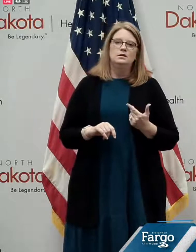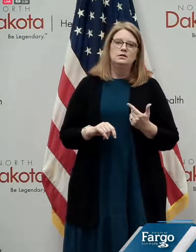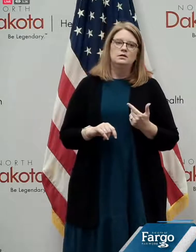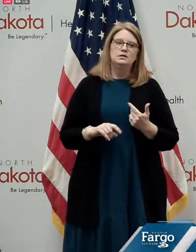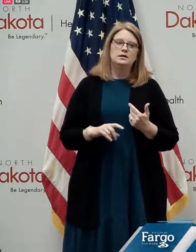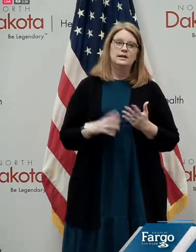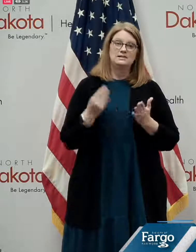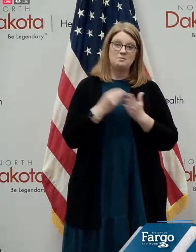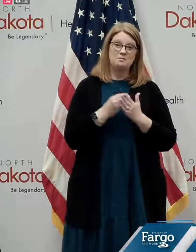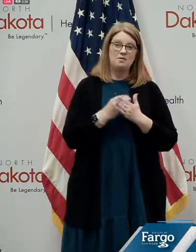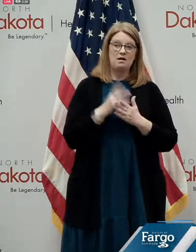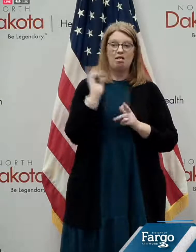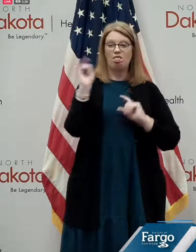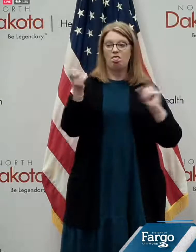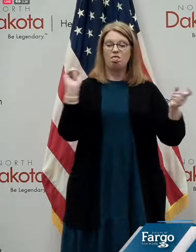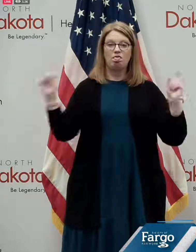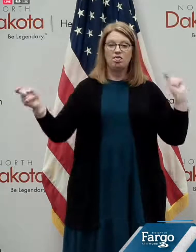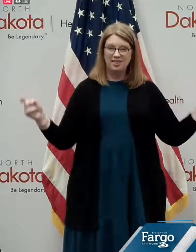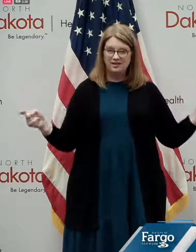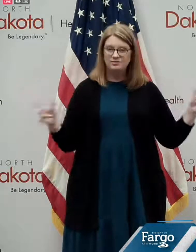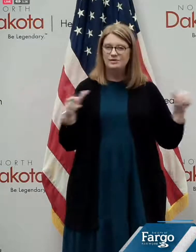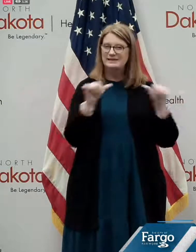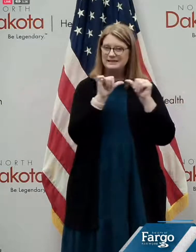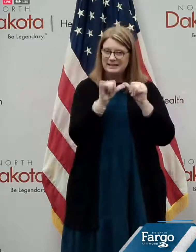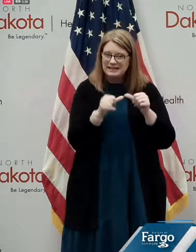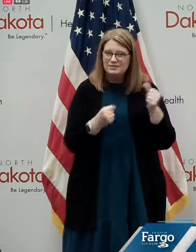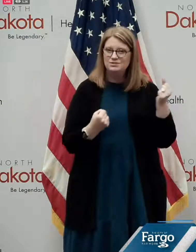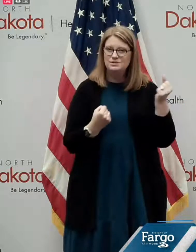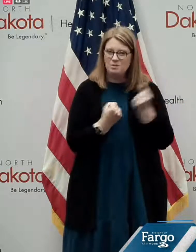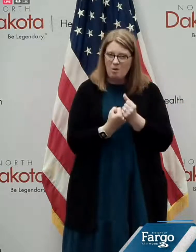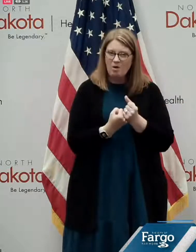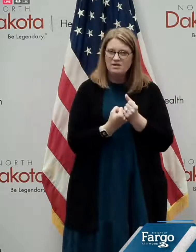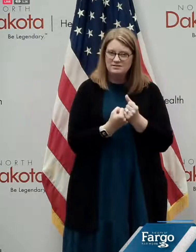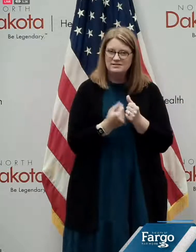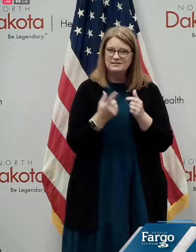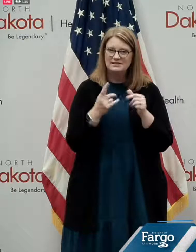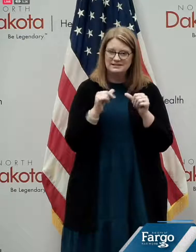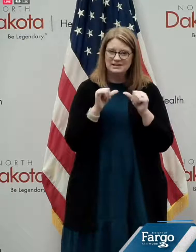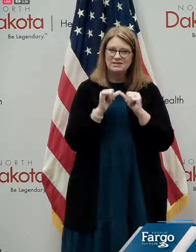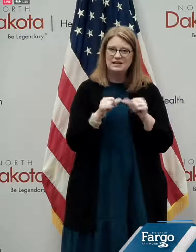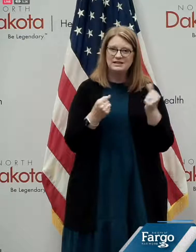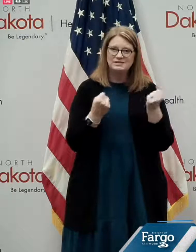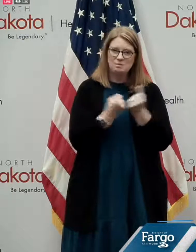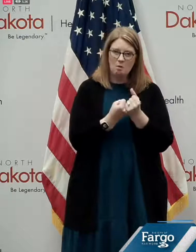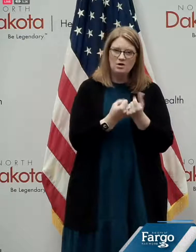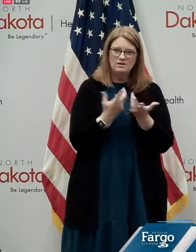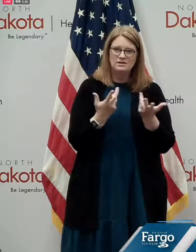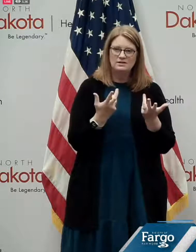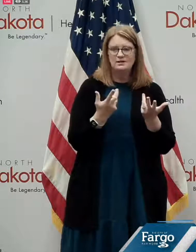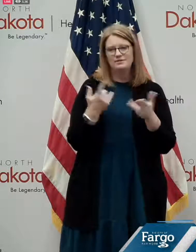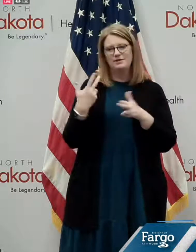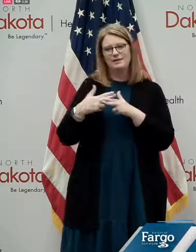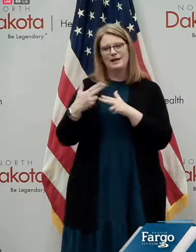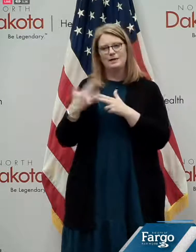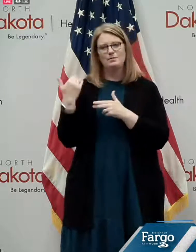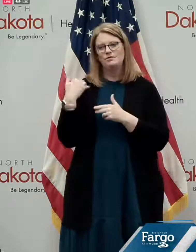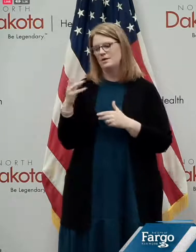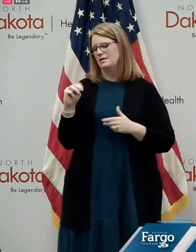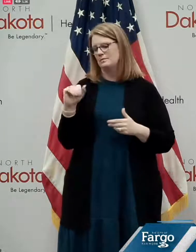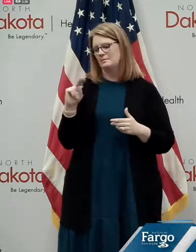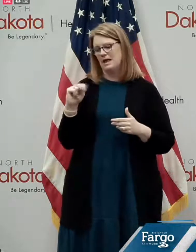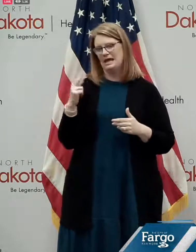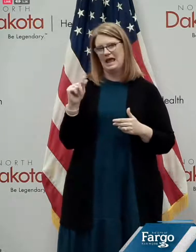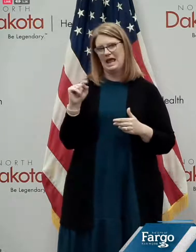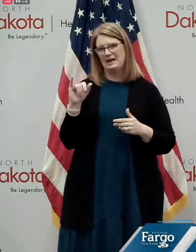dollars to states. We've got to continue to support the investment side. I want to call it they've called it before the Manhattan Project, but we're